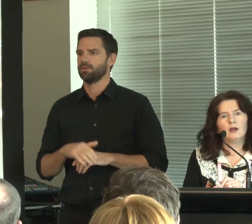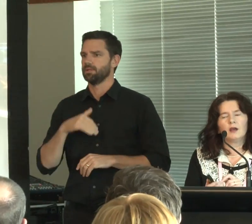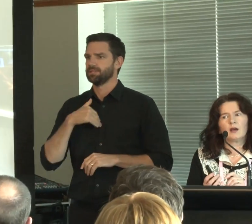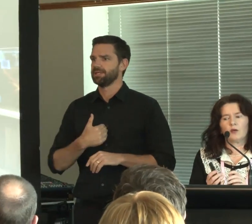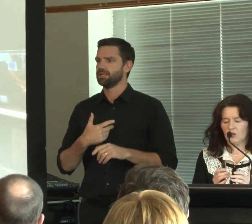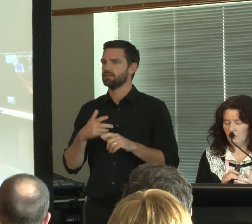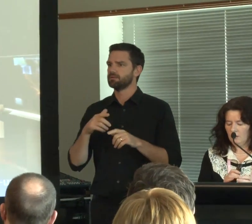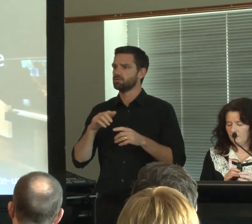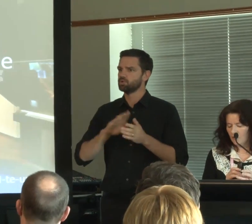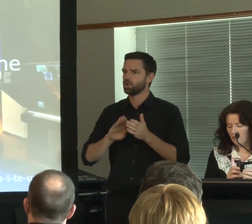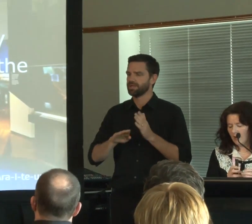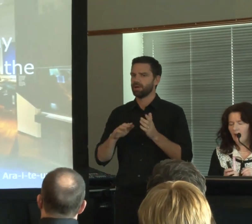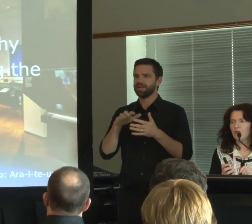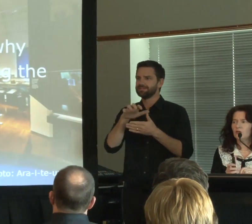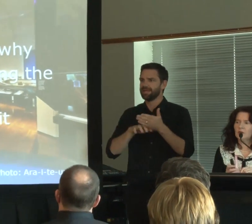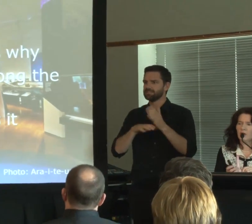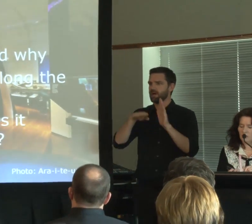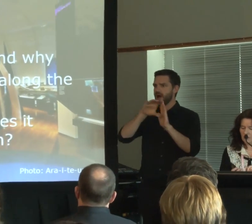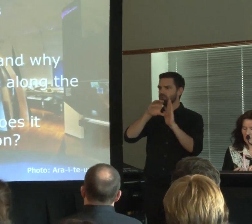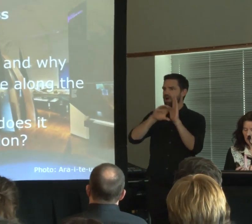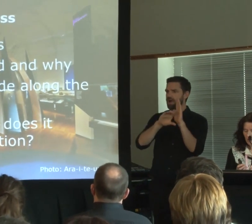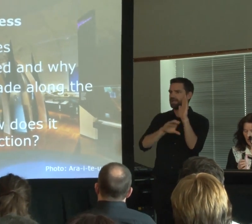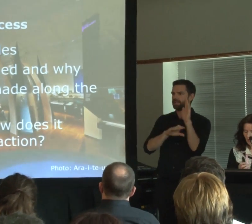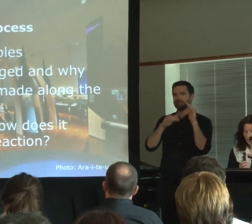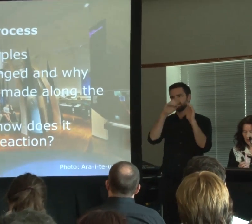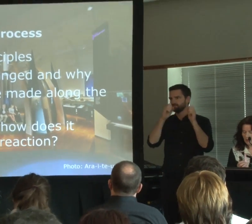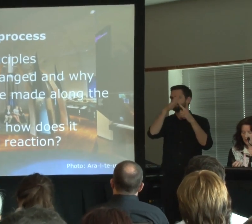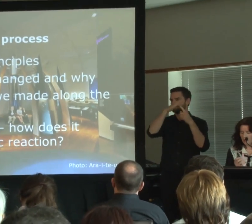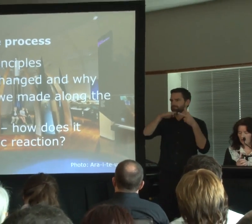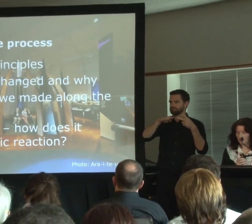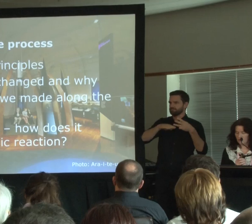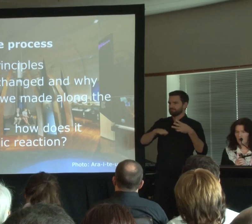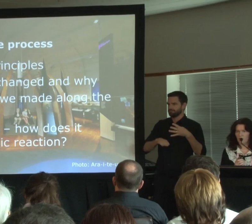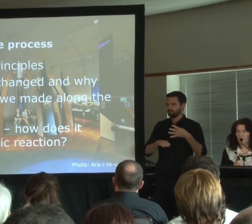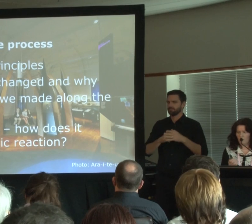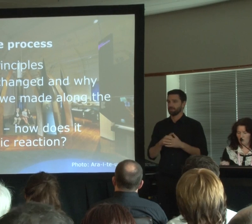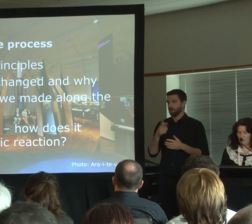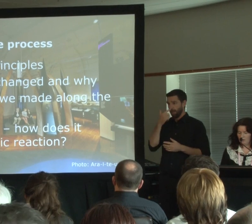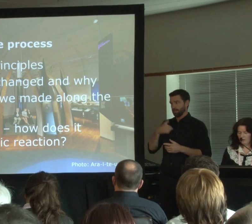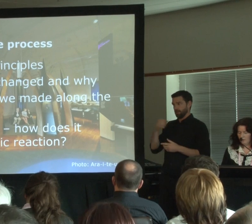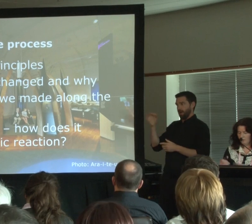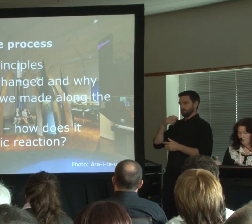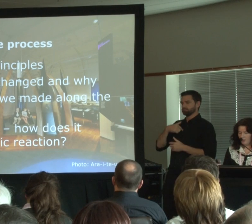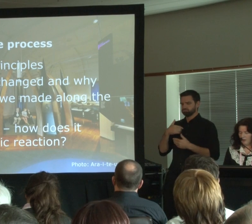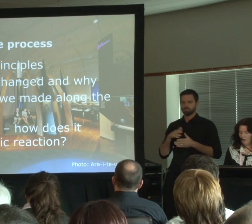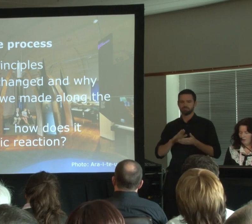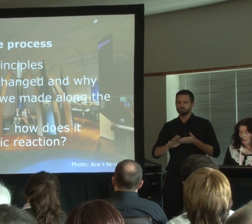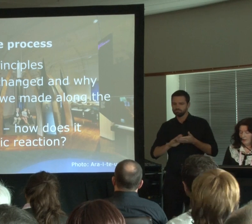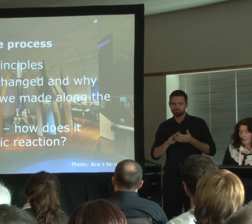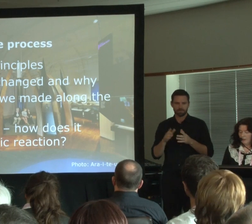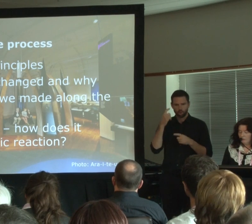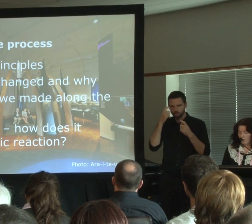hierarchy, which would then inform our interpretation scheme. And I was very lucky to be asked to do that, so I organised and thought about